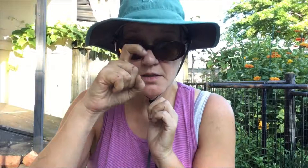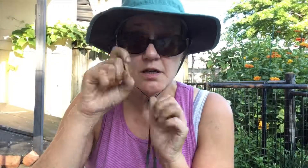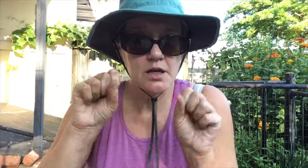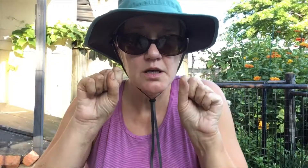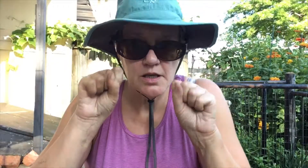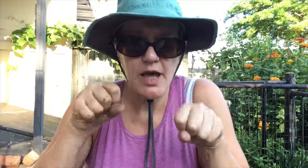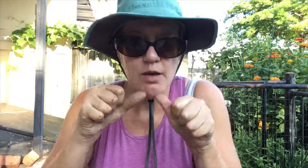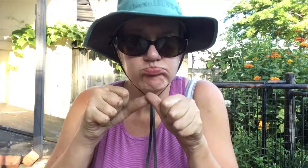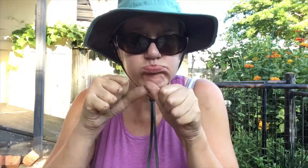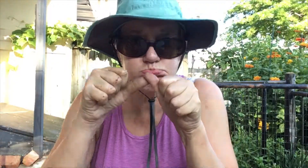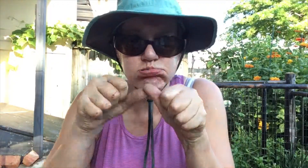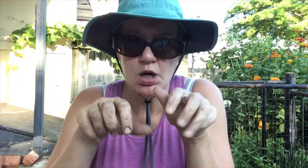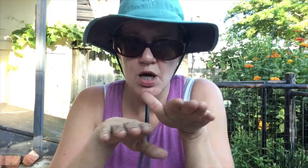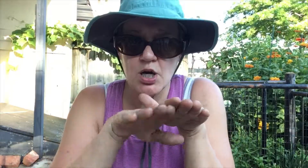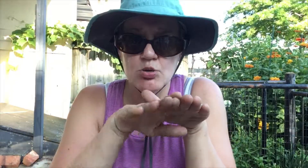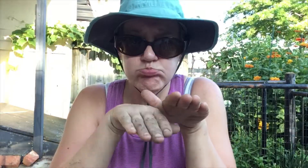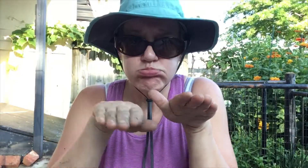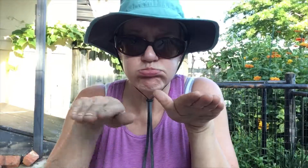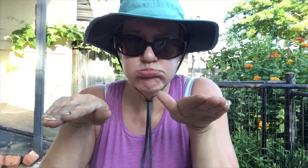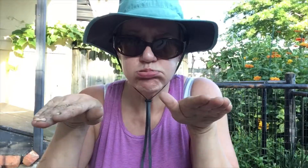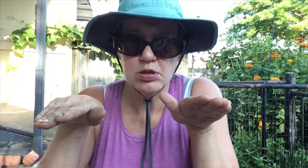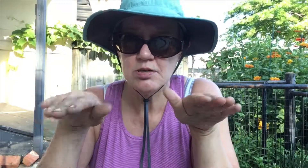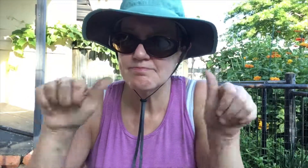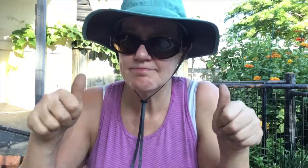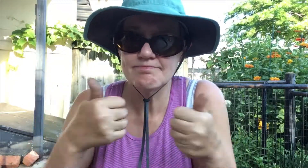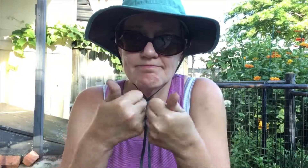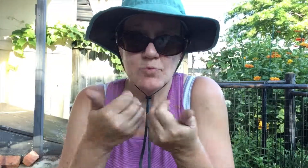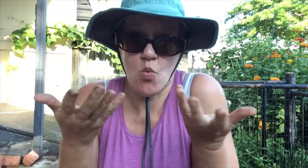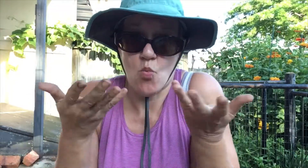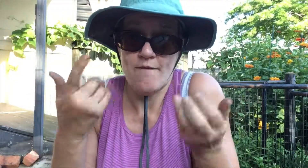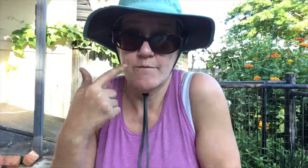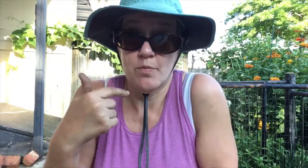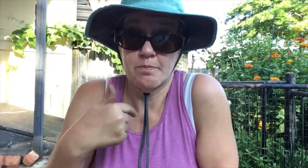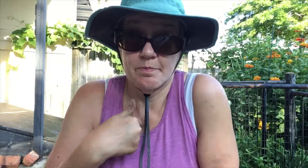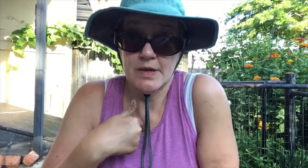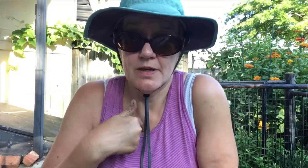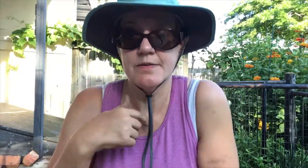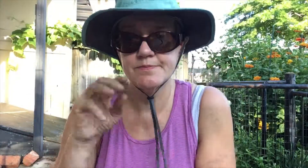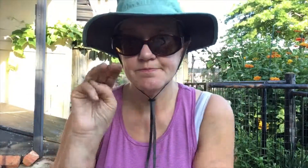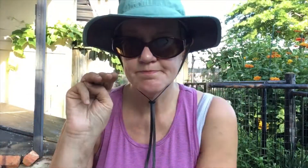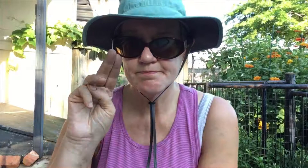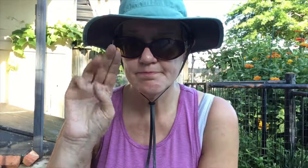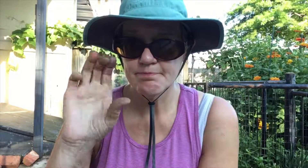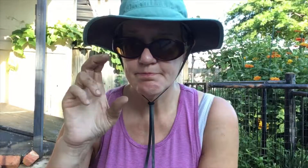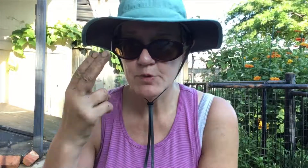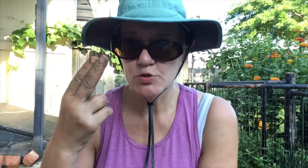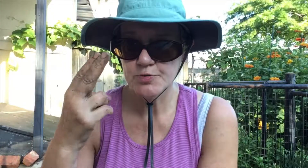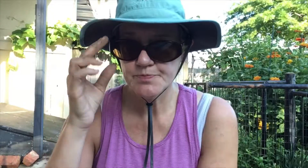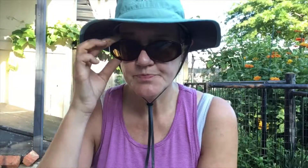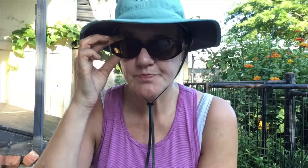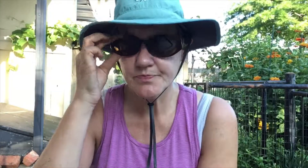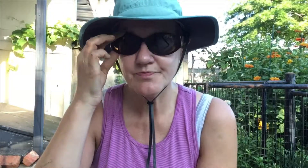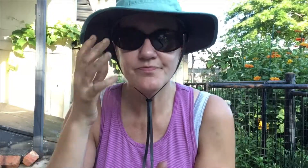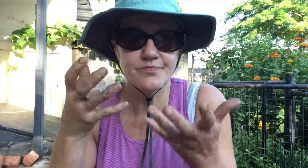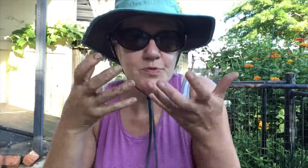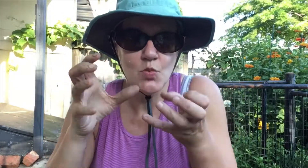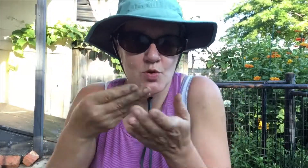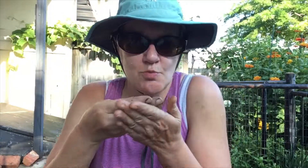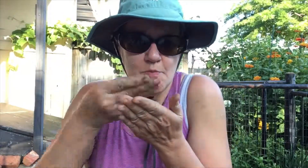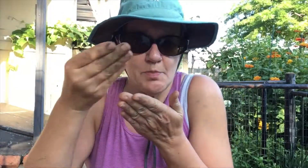with cardboard is the secret to my success. Now, you can keep using cardboard throughout the summer,